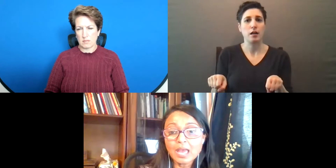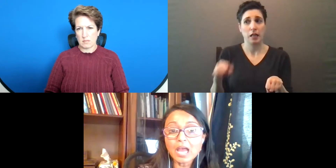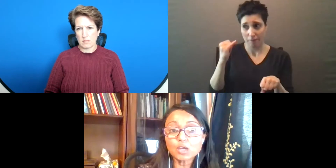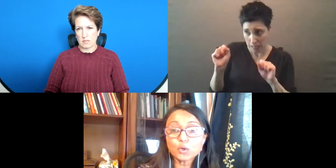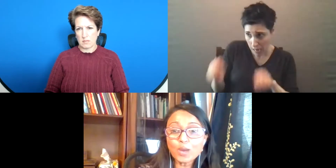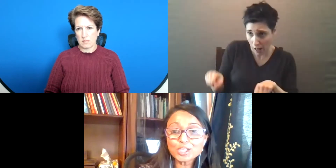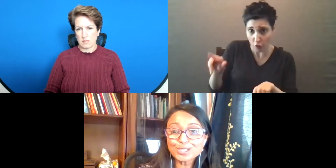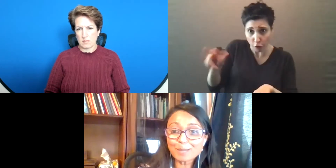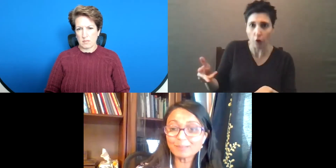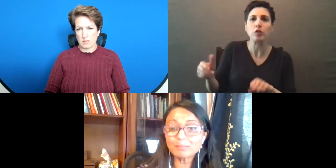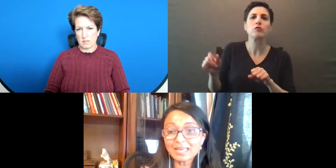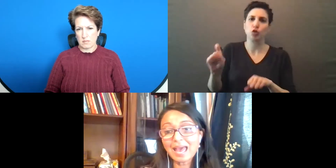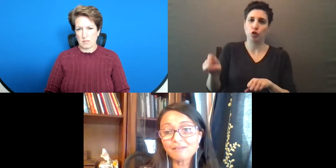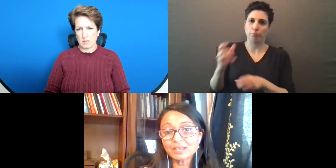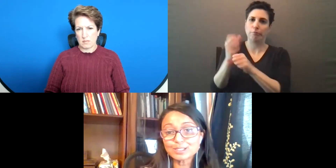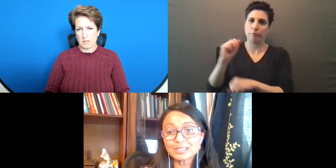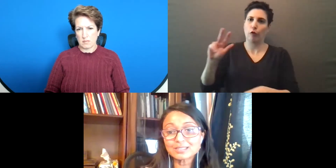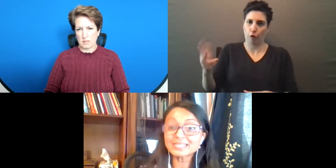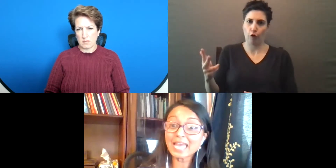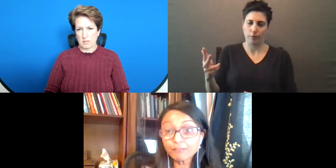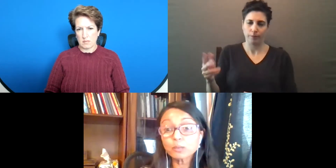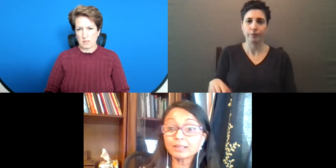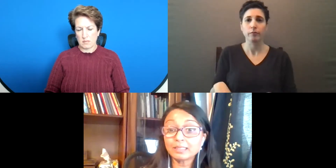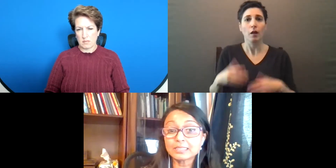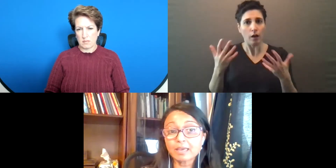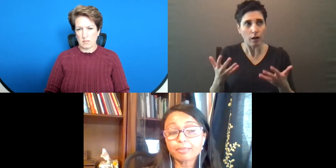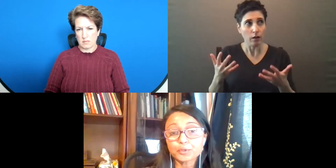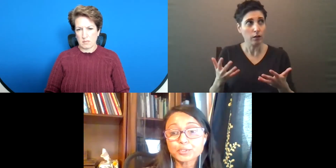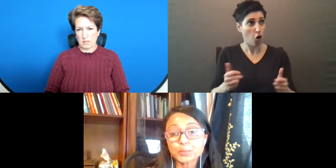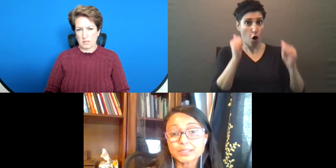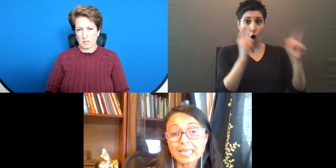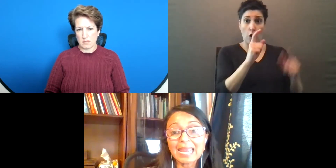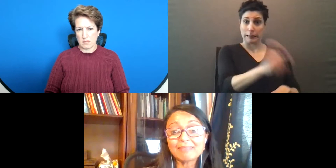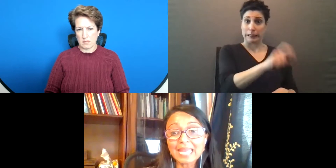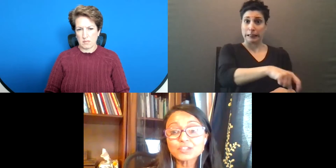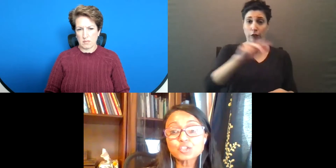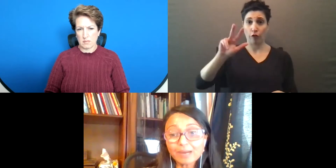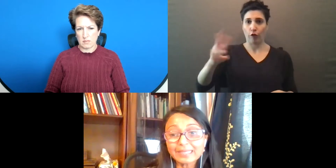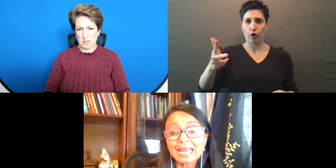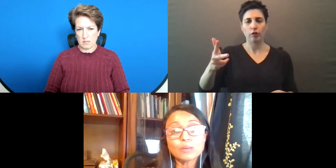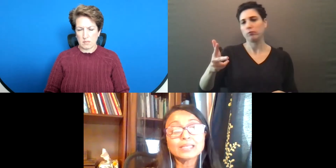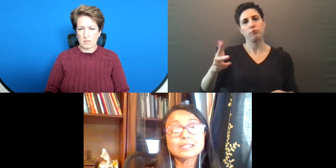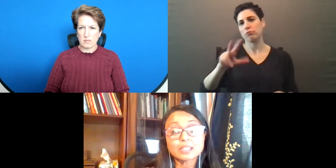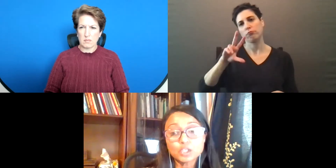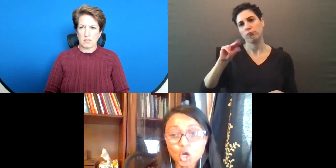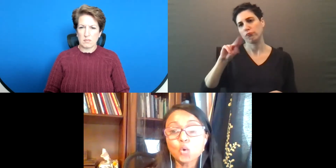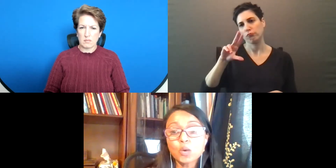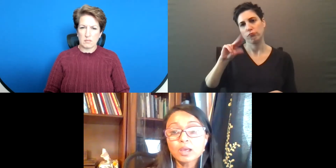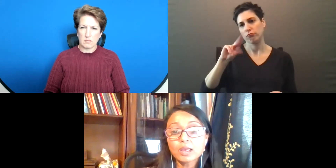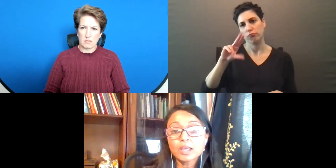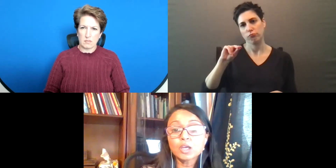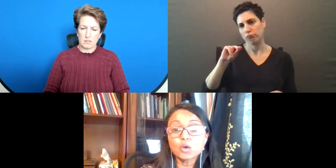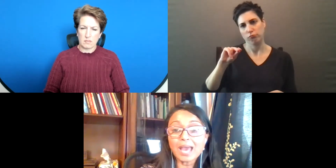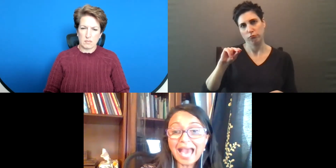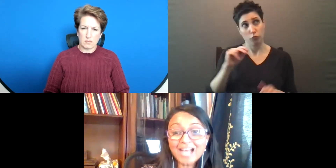eligible. The question that people may have is, does everyone need a third dose? And the answer right now is